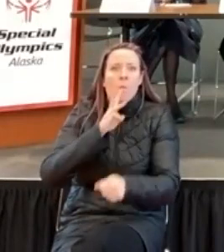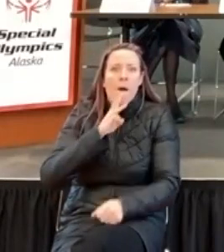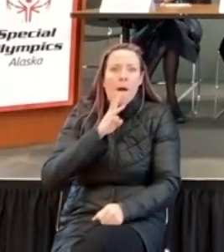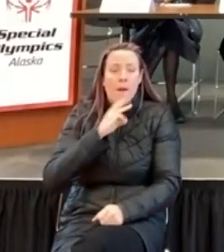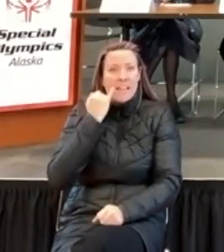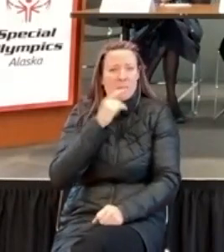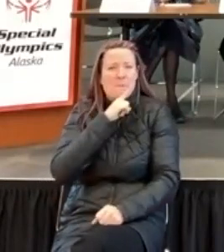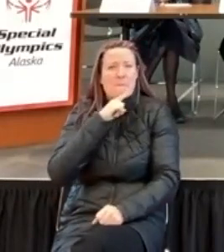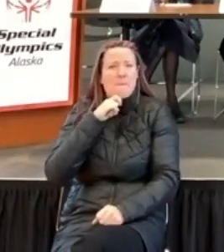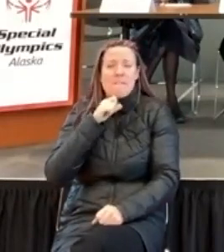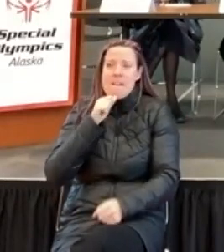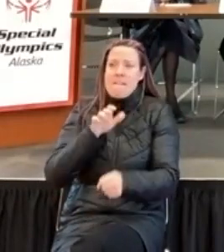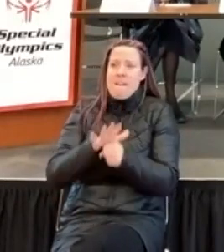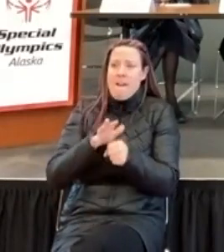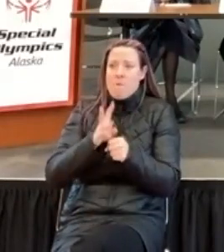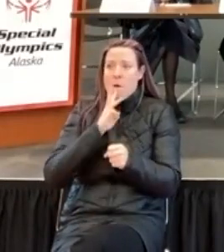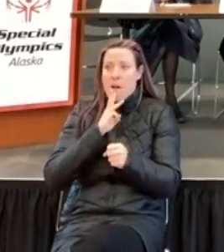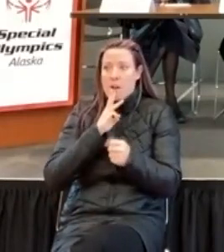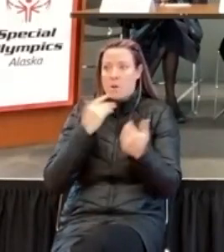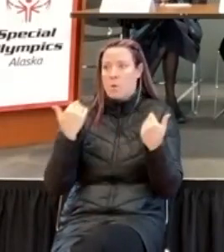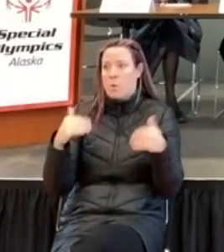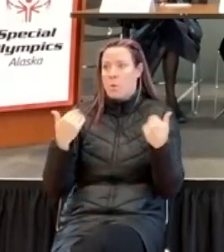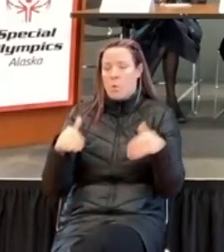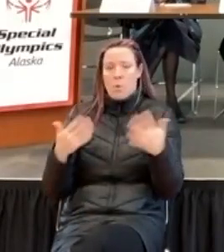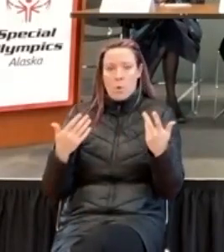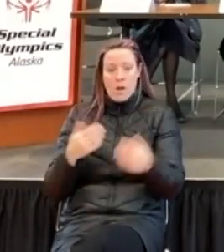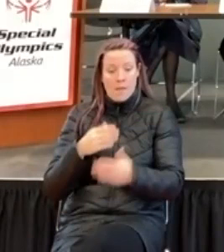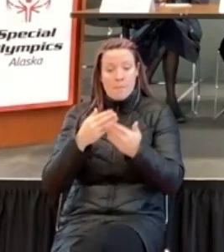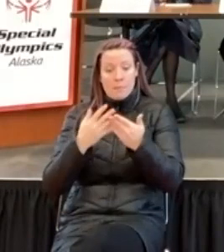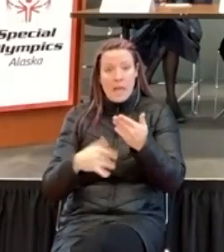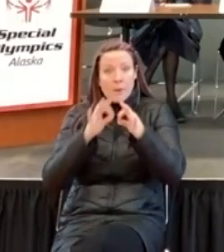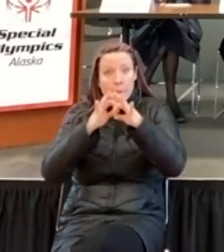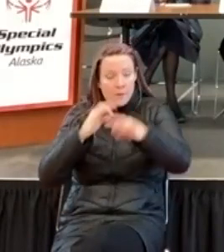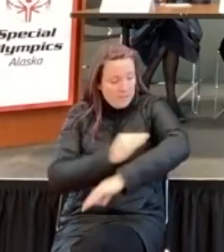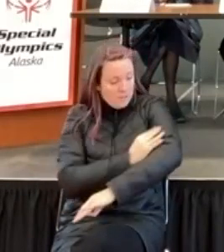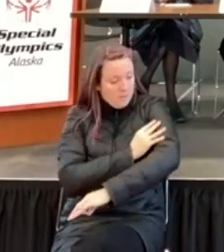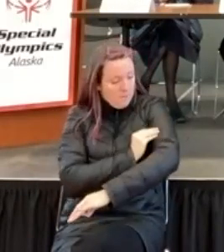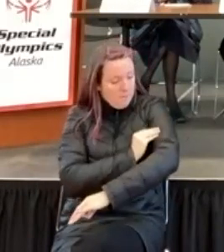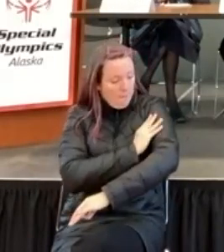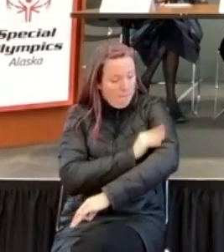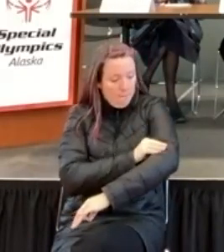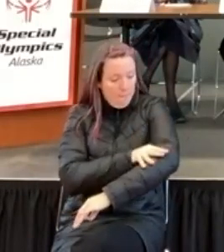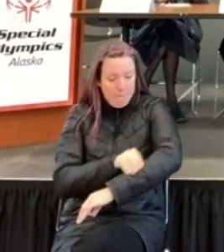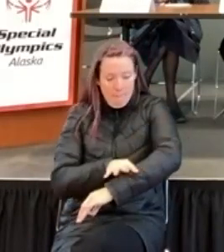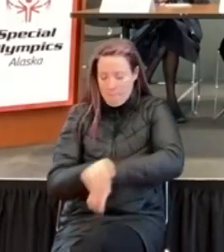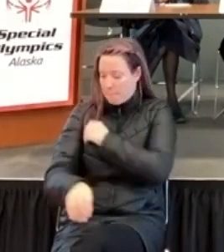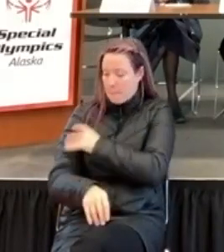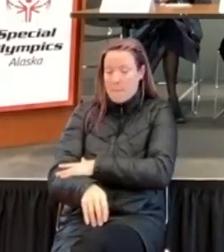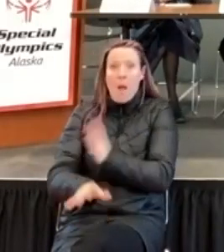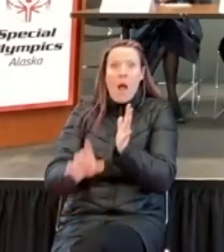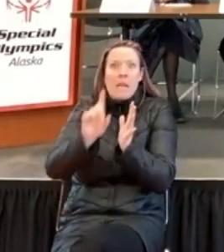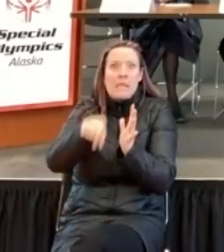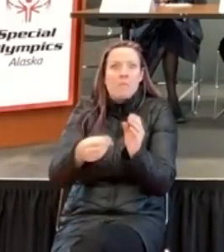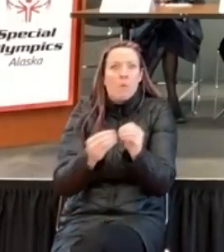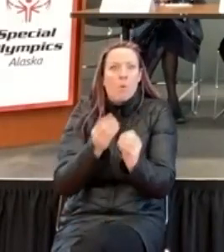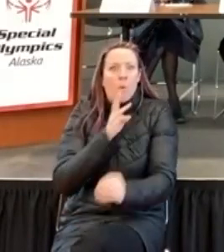when you dehydrate and things happen, your blood vessels break. It's like, epiphany, I need more water. You know, so